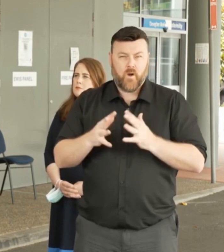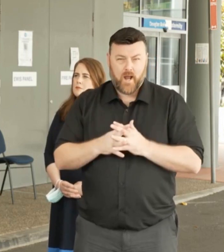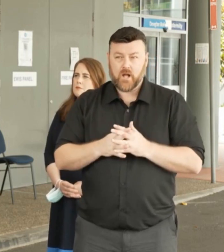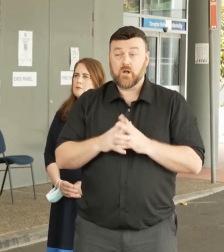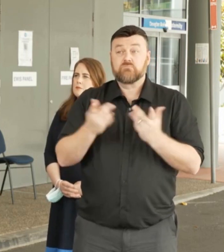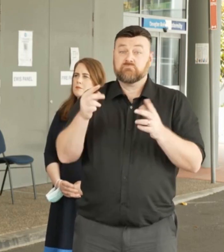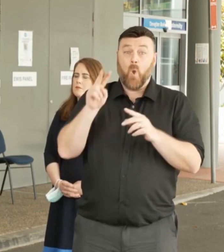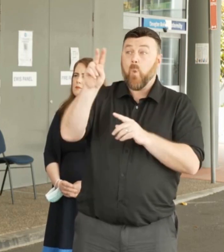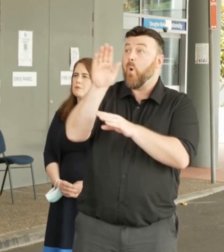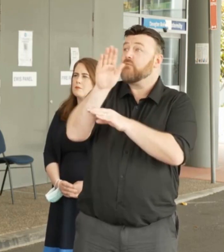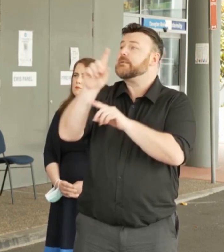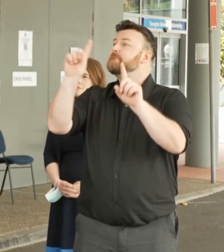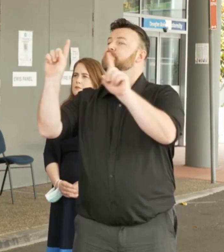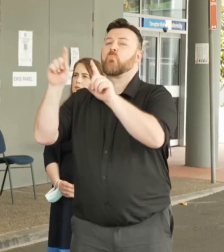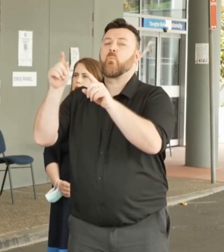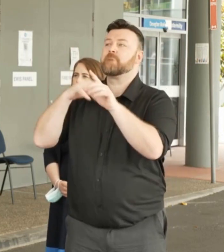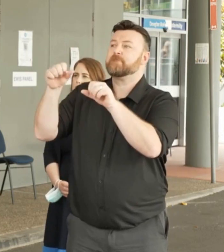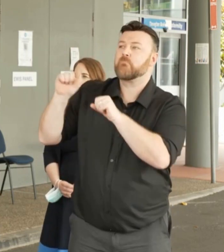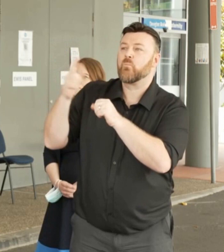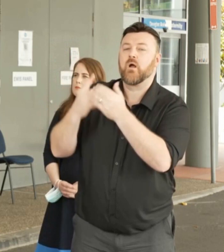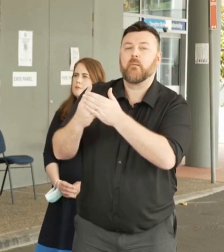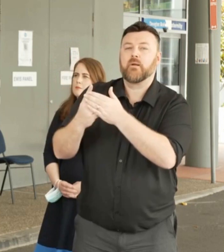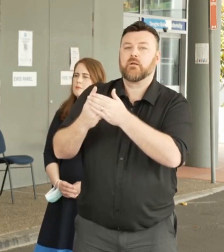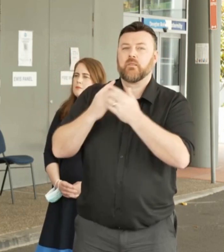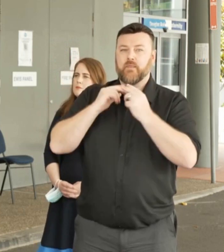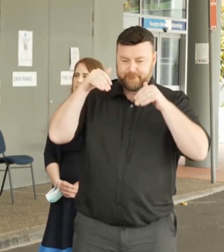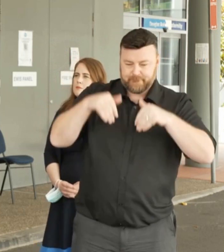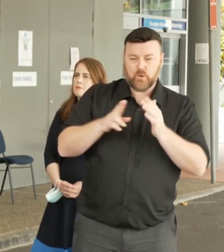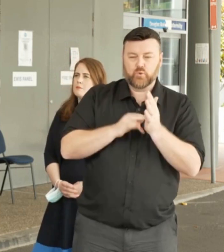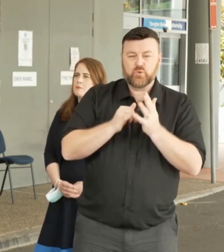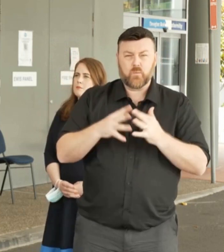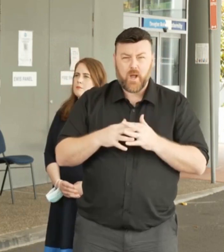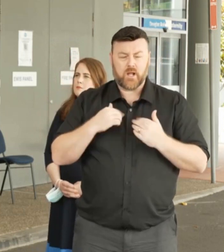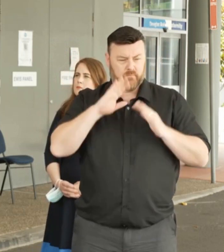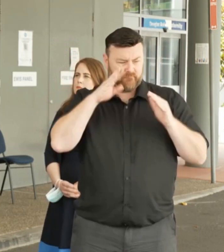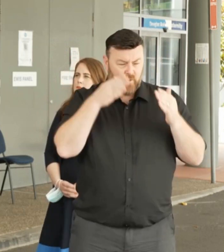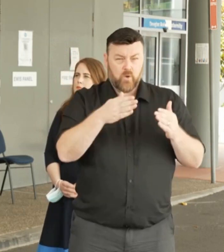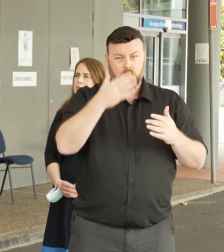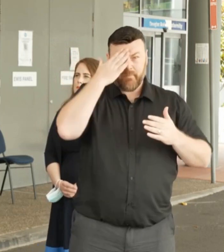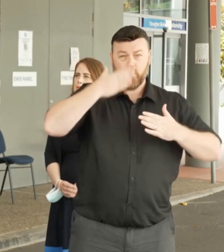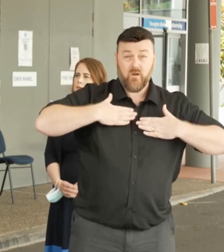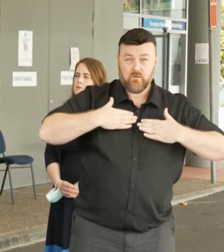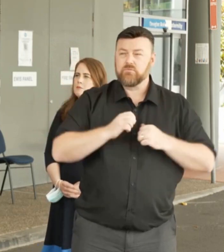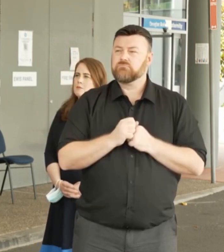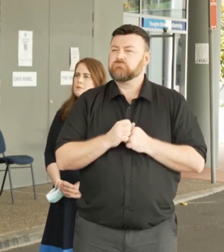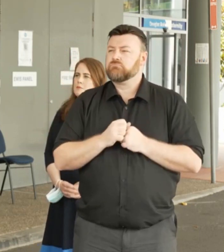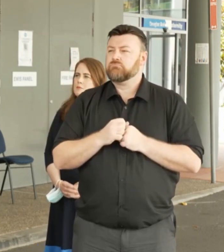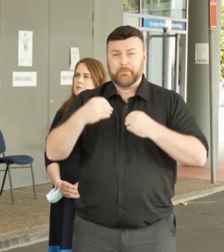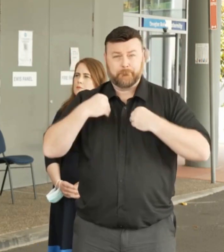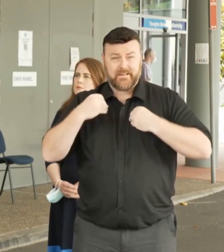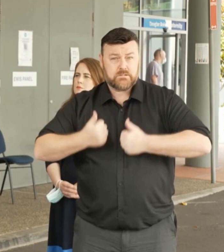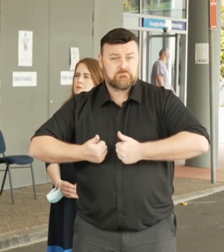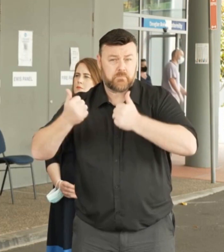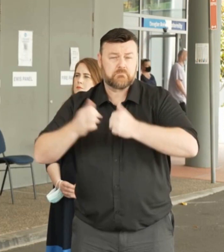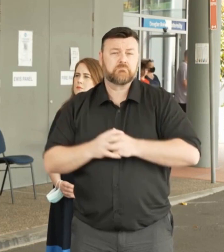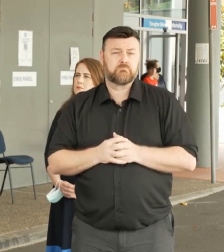the world, but also here in our state, and we'll make sure that people's mental health and the economy is also well looked after by continuing to always